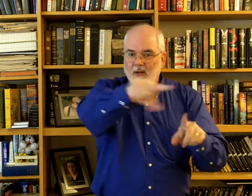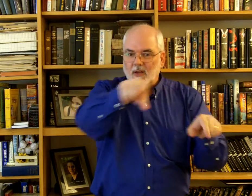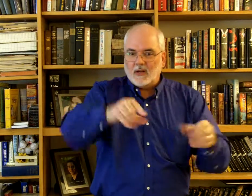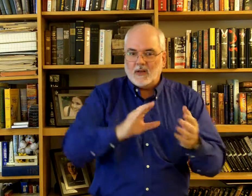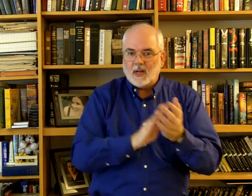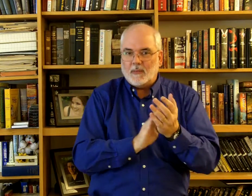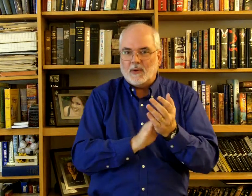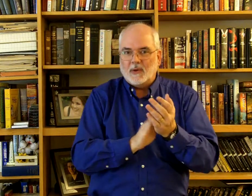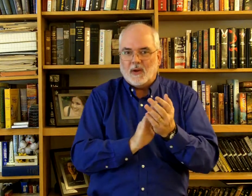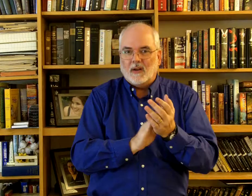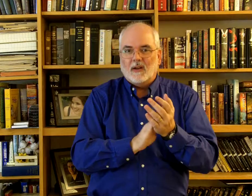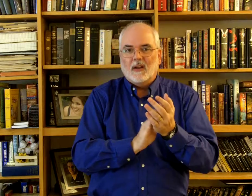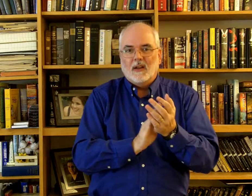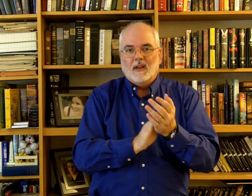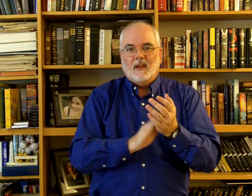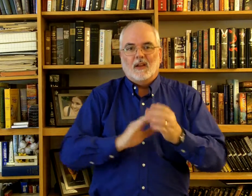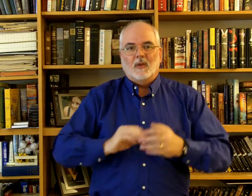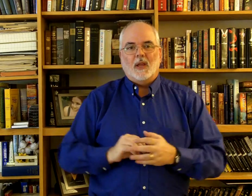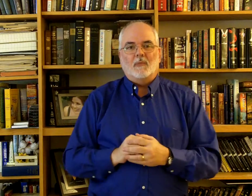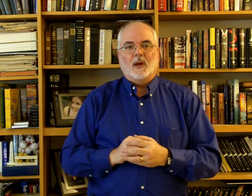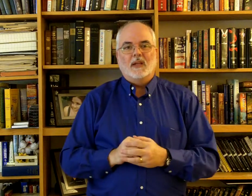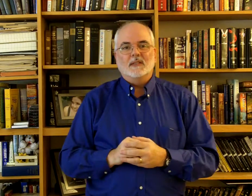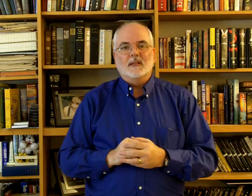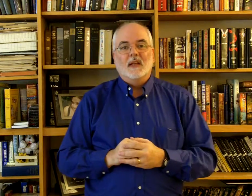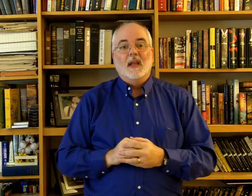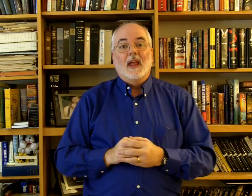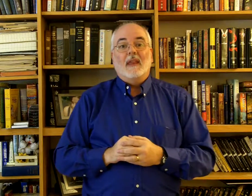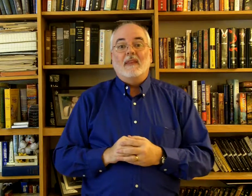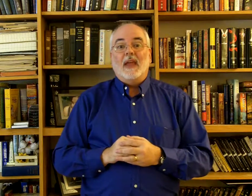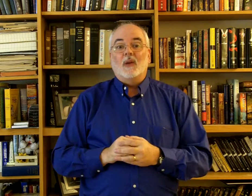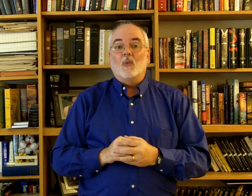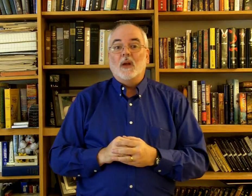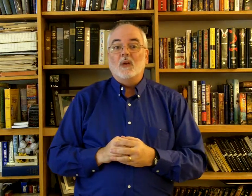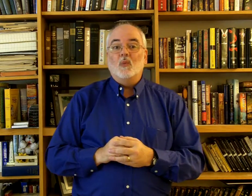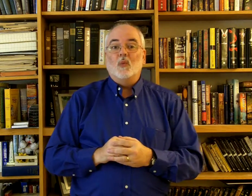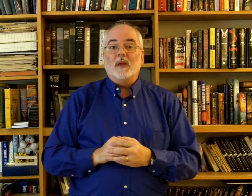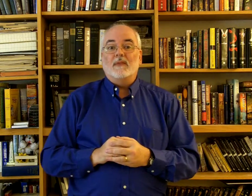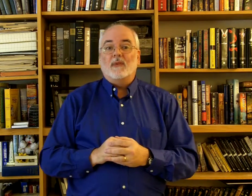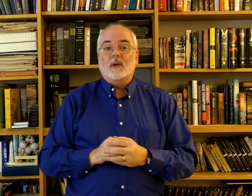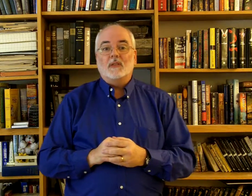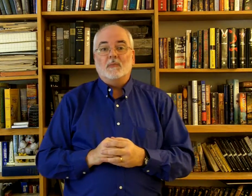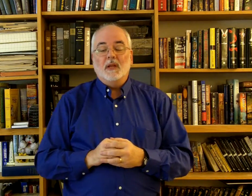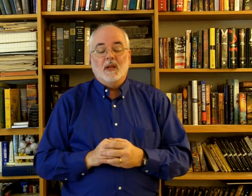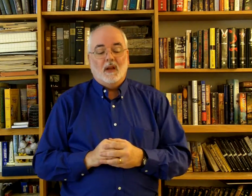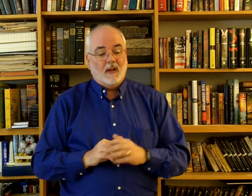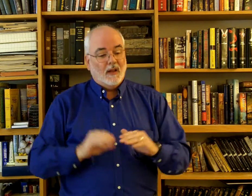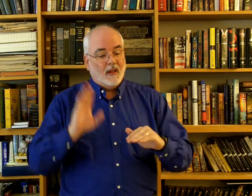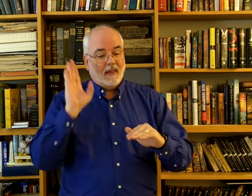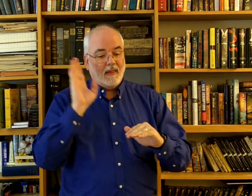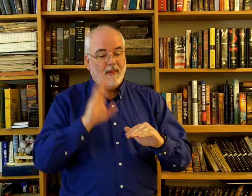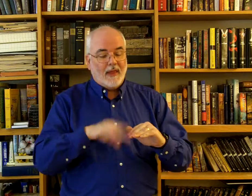it, then you're clapping too hard. Okay, praise. Than when we first begun,